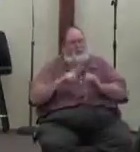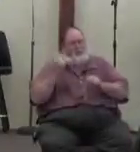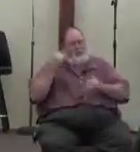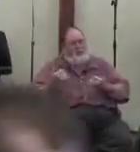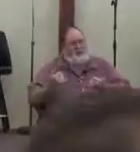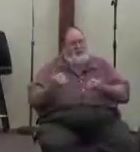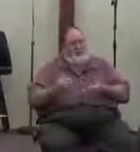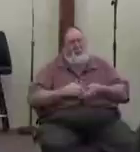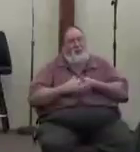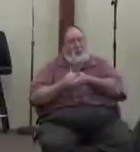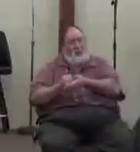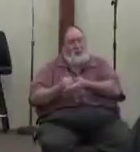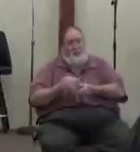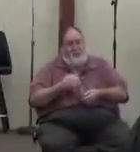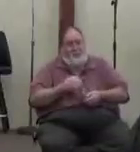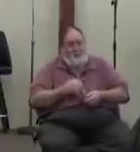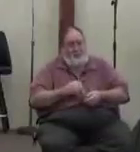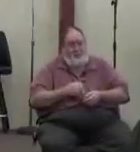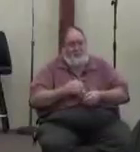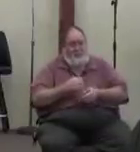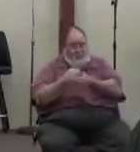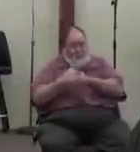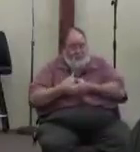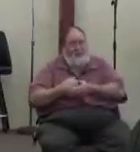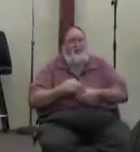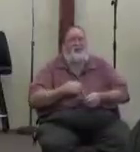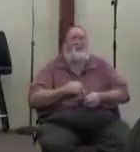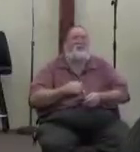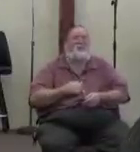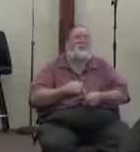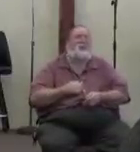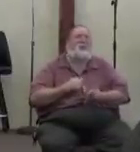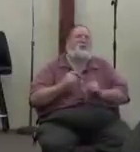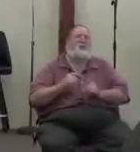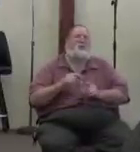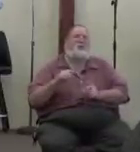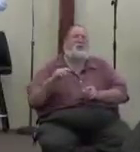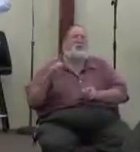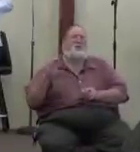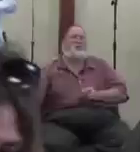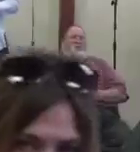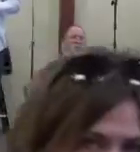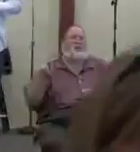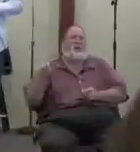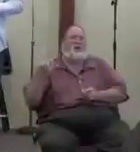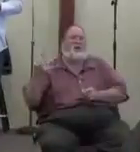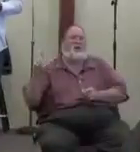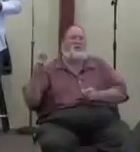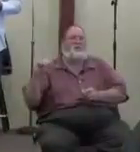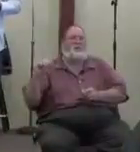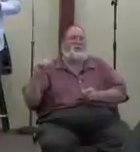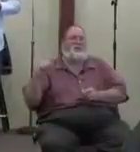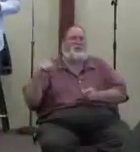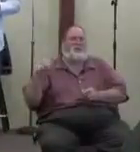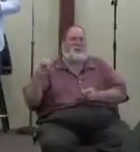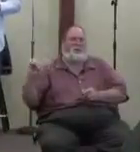it's going to be to just south of Kalamazoo. So it's going to be a little trip. But we got it bought really cheap, and I need to